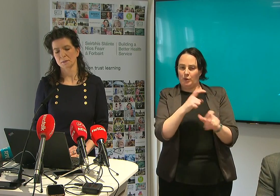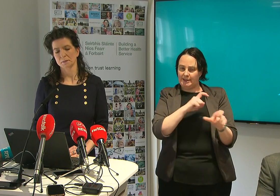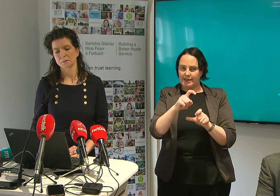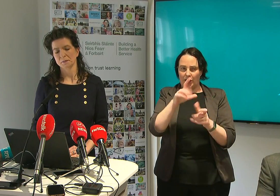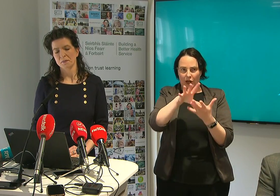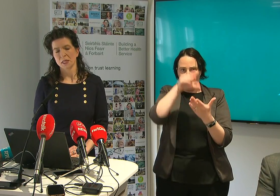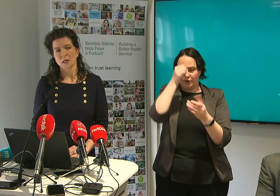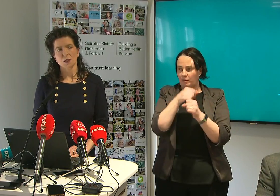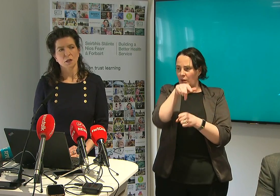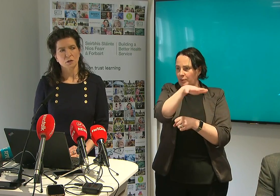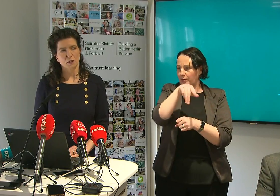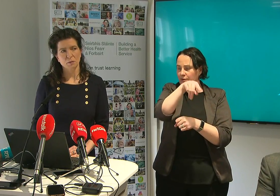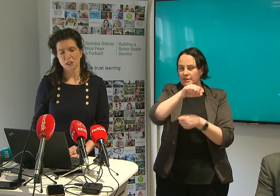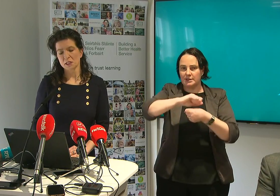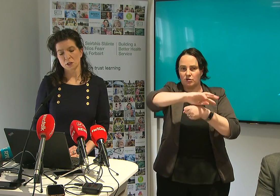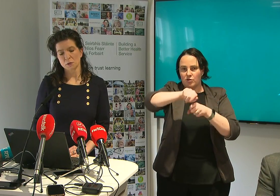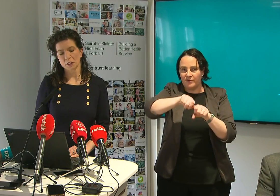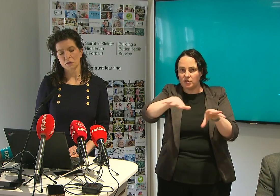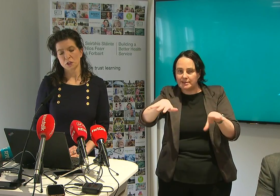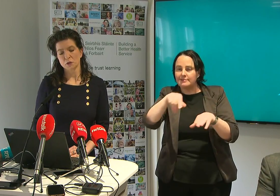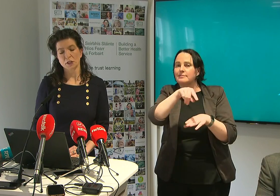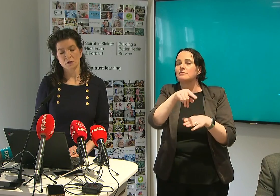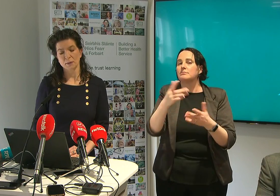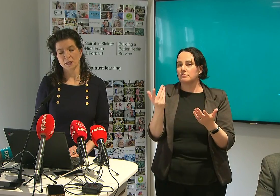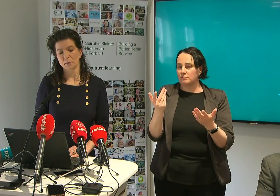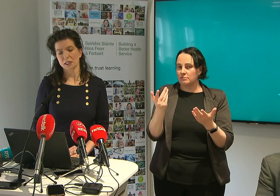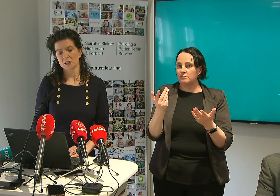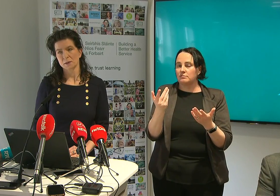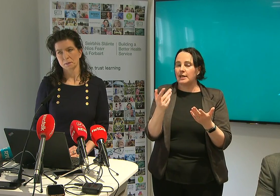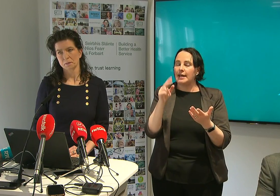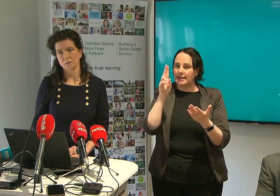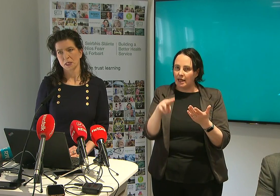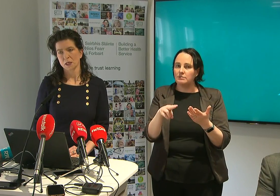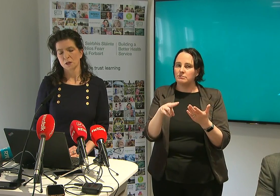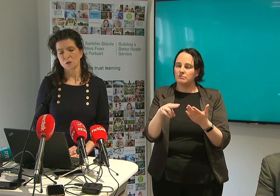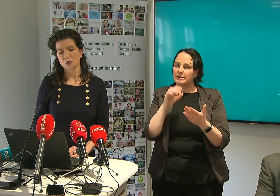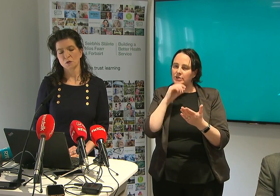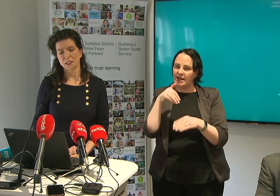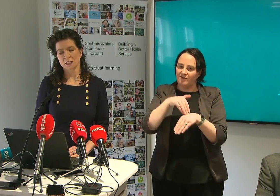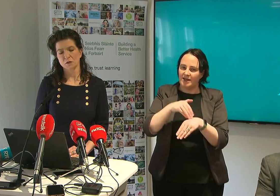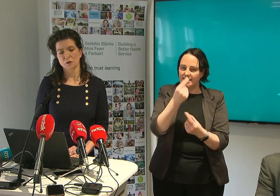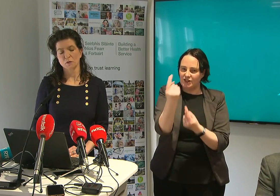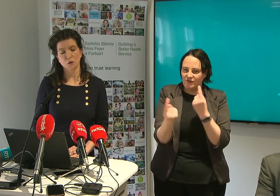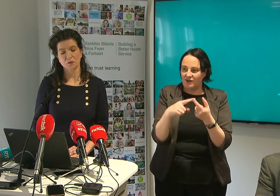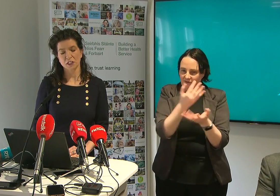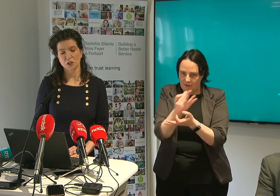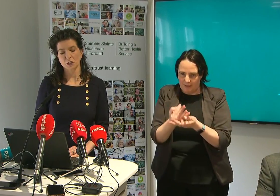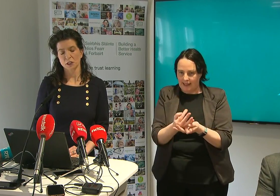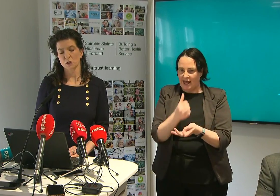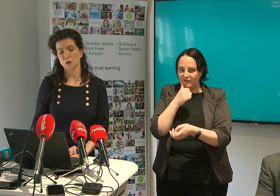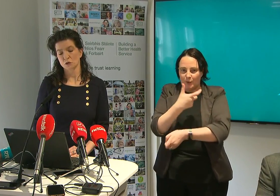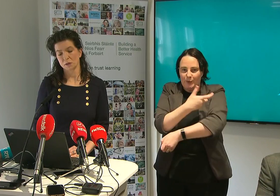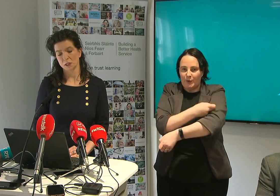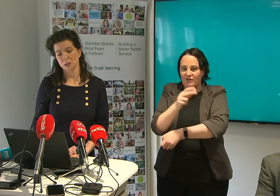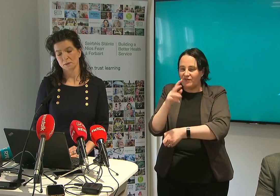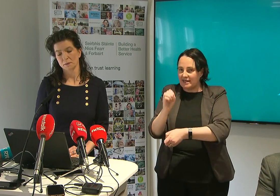about it. There can be considerable individual and family impact. There's no vaccine for prevention